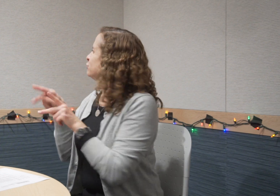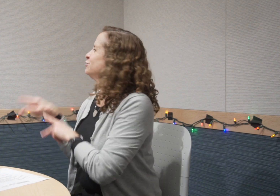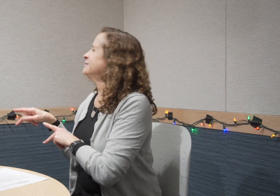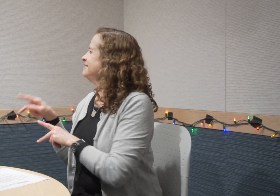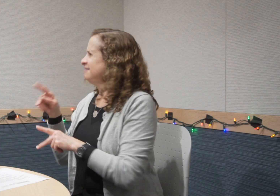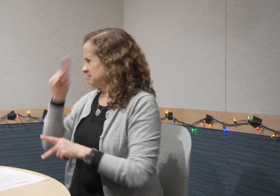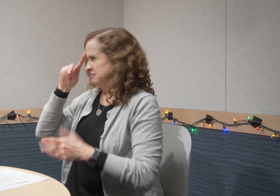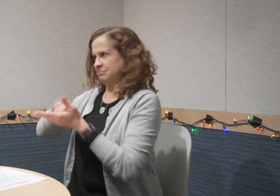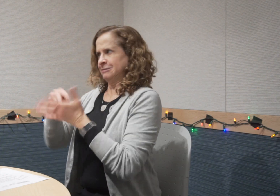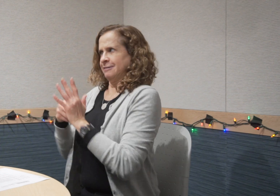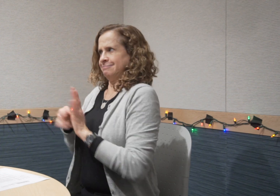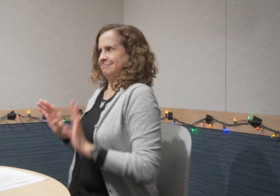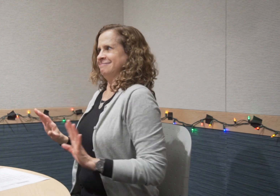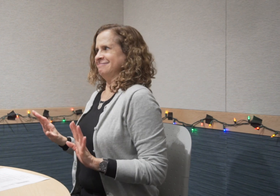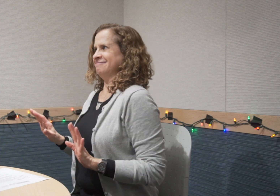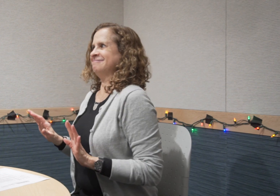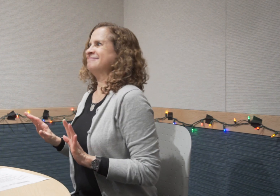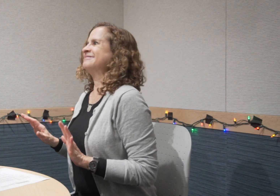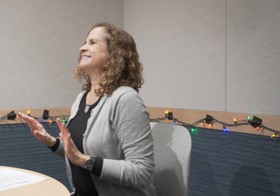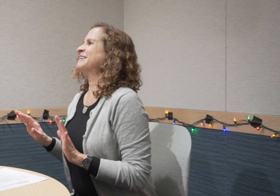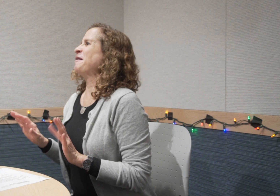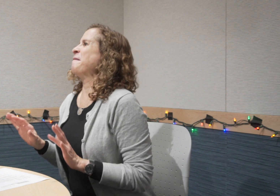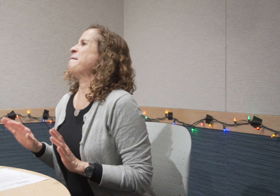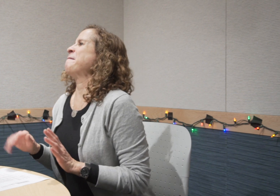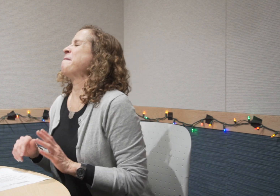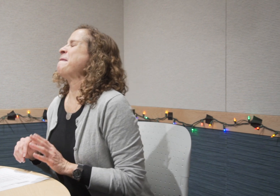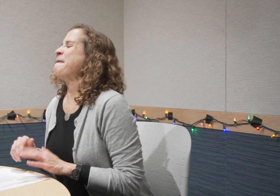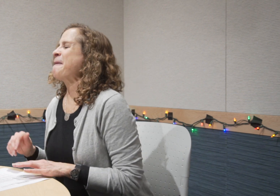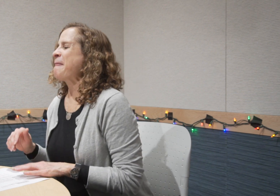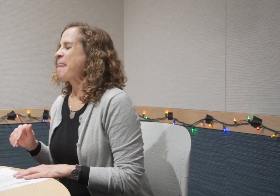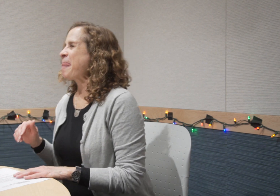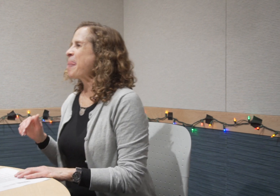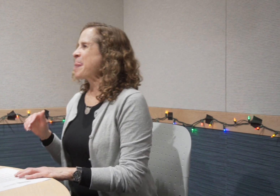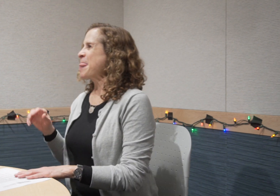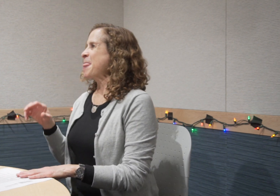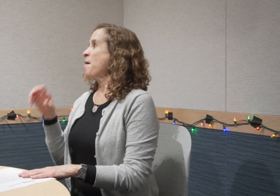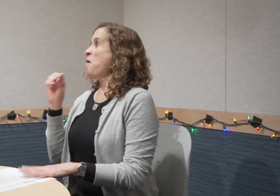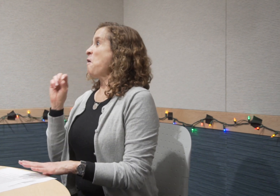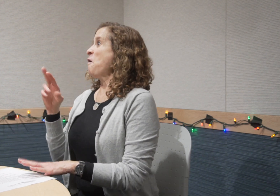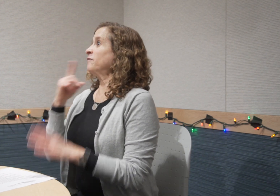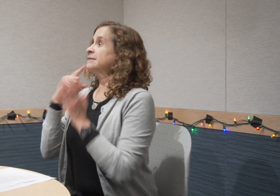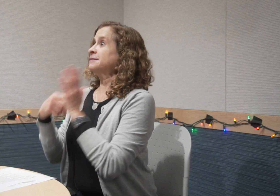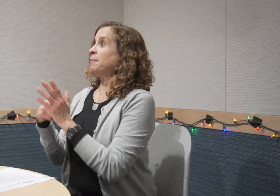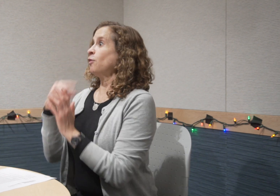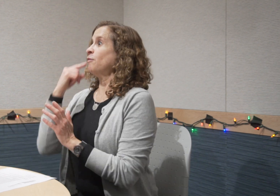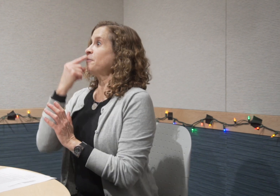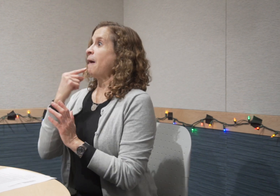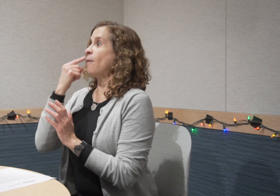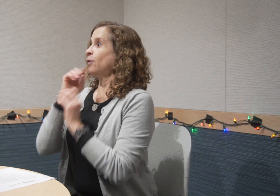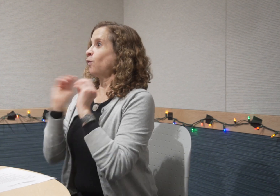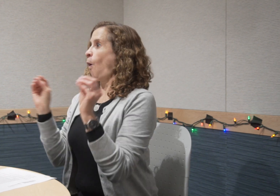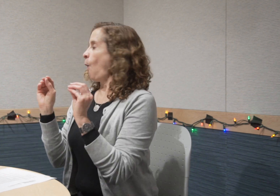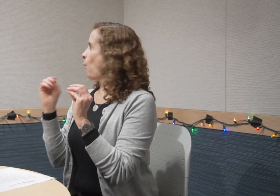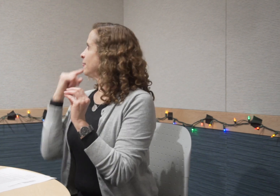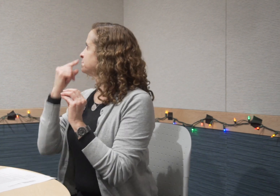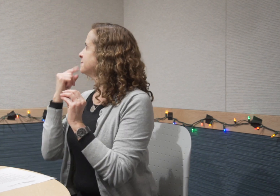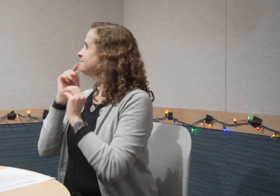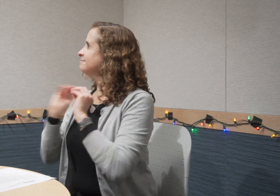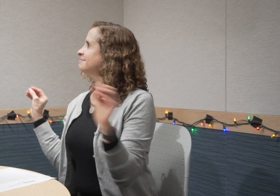I mean, it's intentionally not proportional. Sure. For example, like the mouth, there'll be